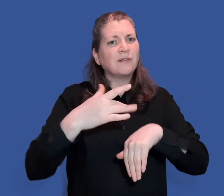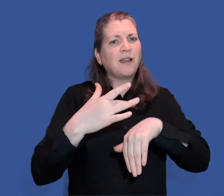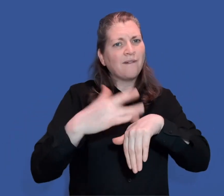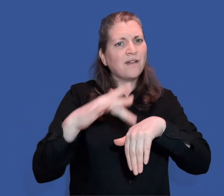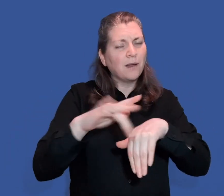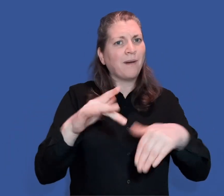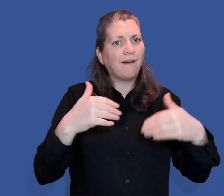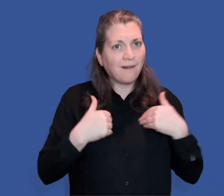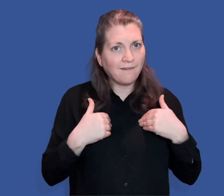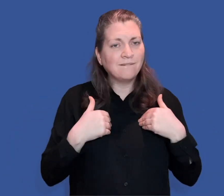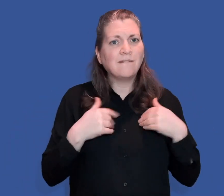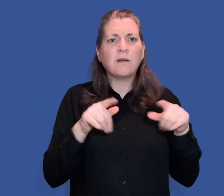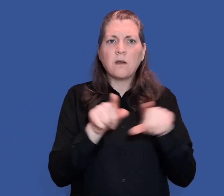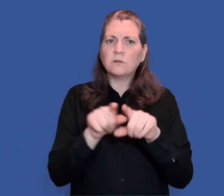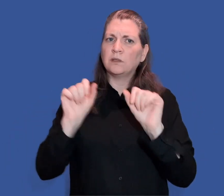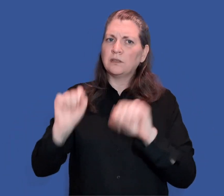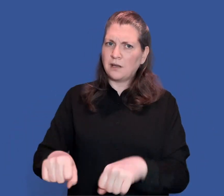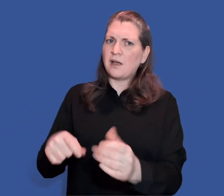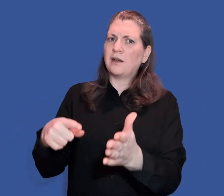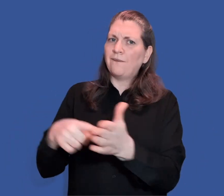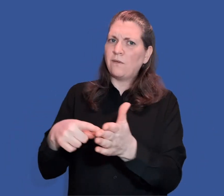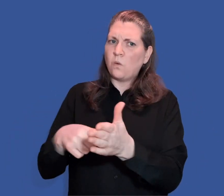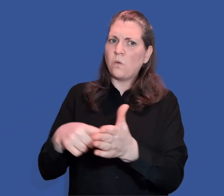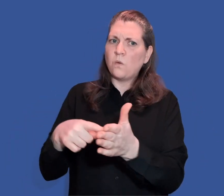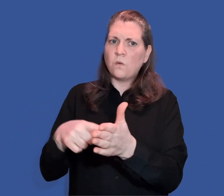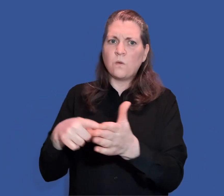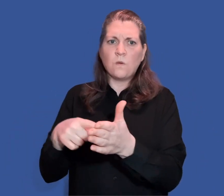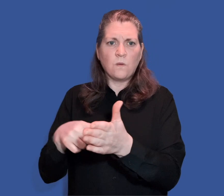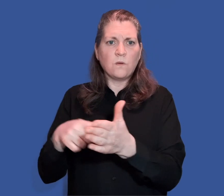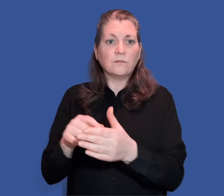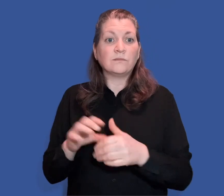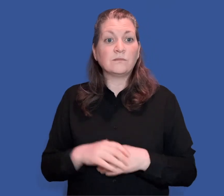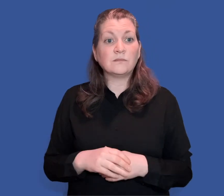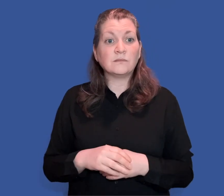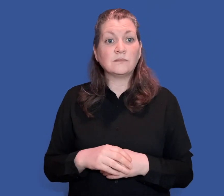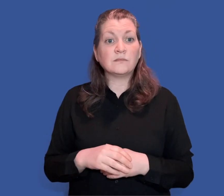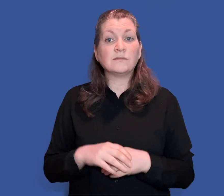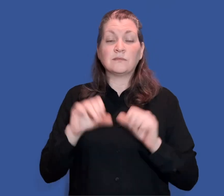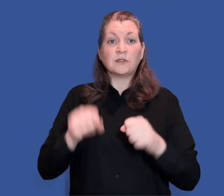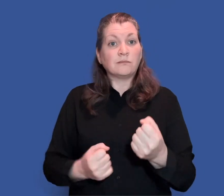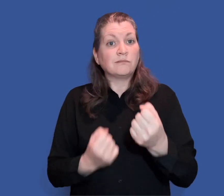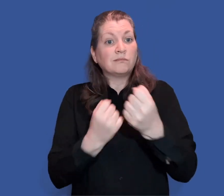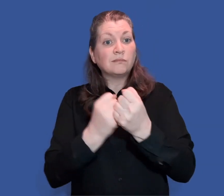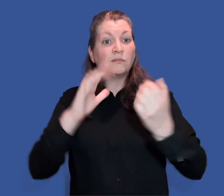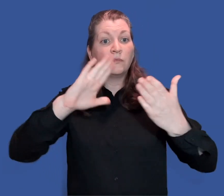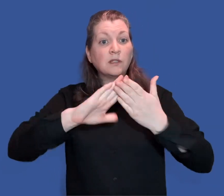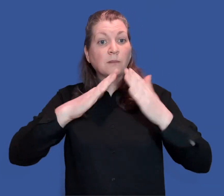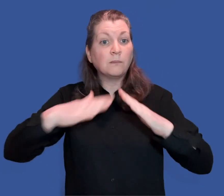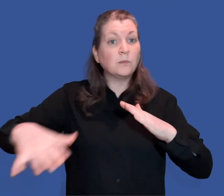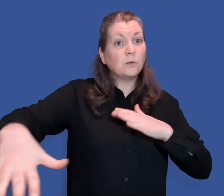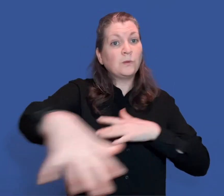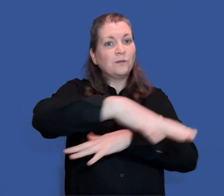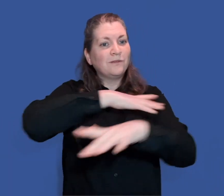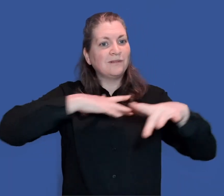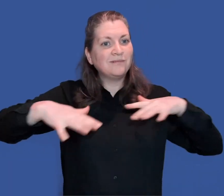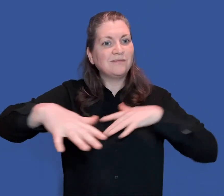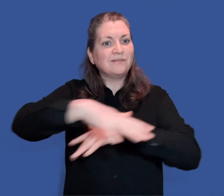Its purpose is to increase the availability of affordable housing and support